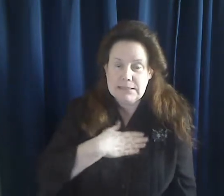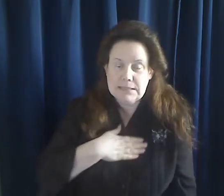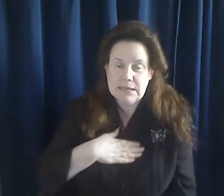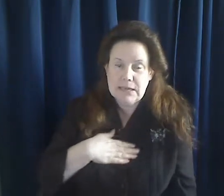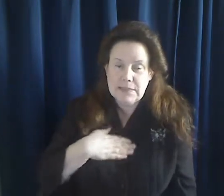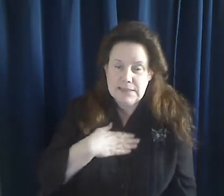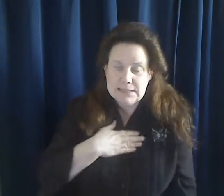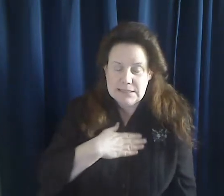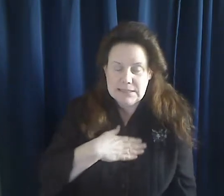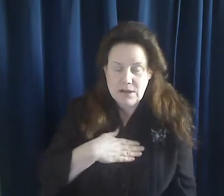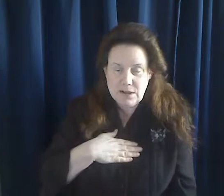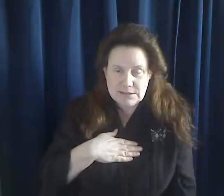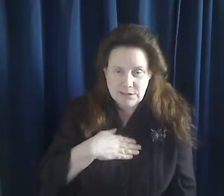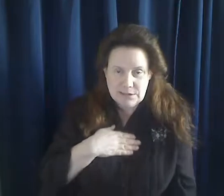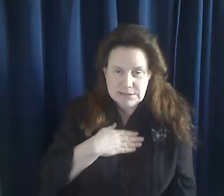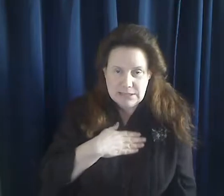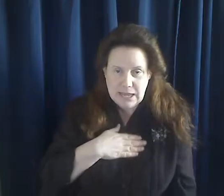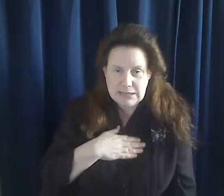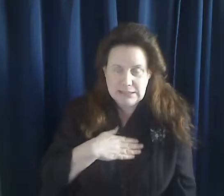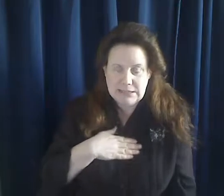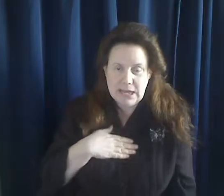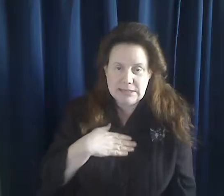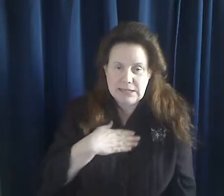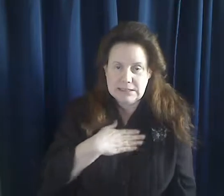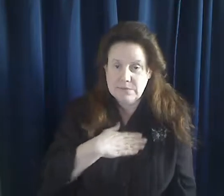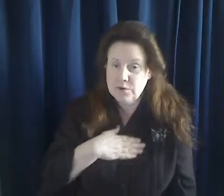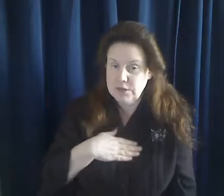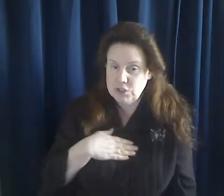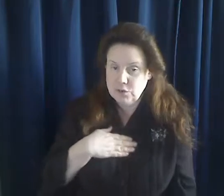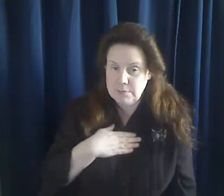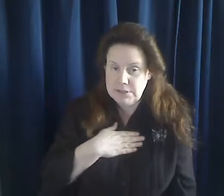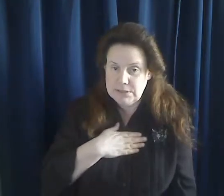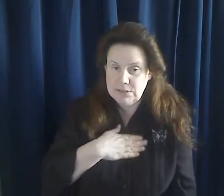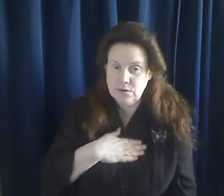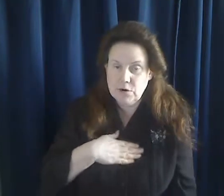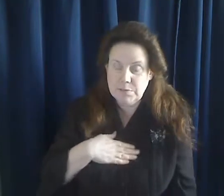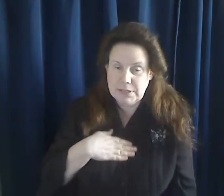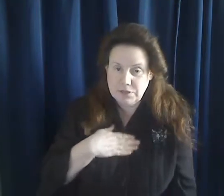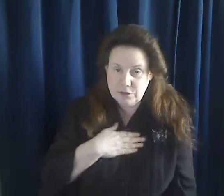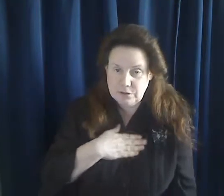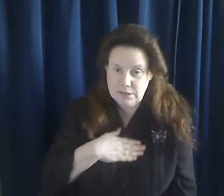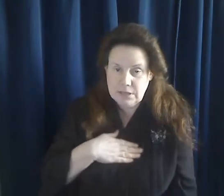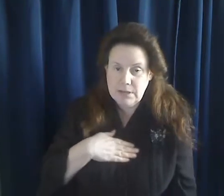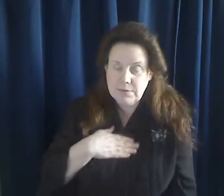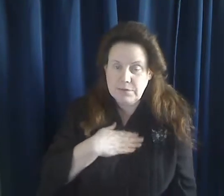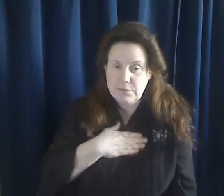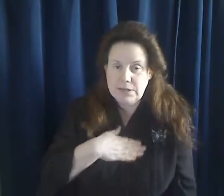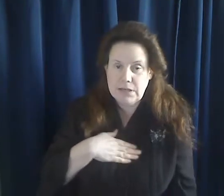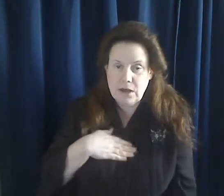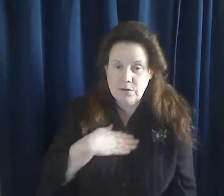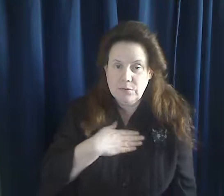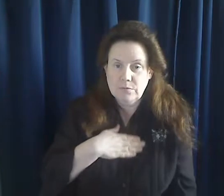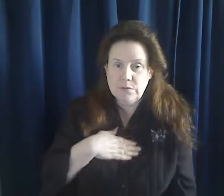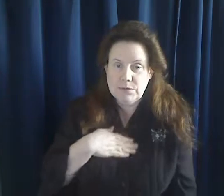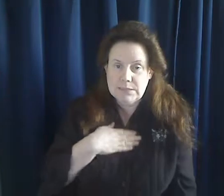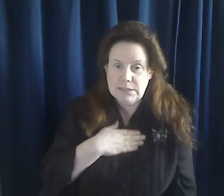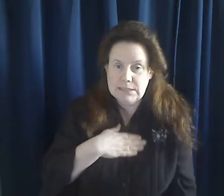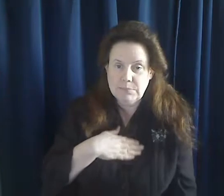please. This is also the sign in context for enjoyment or pleasure, but for right now, we're using it as